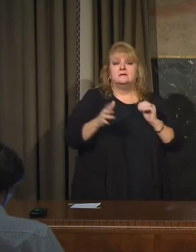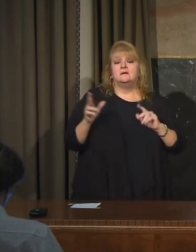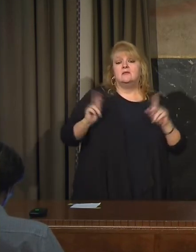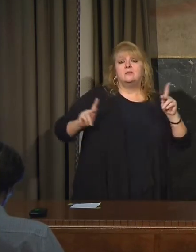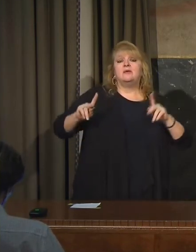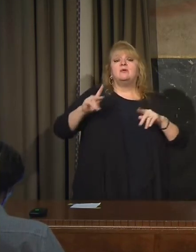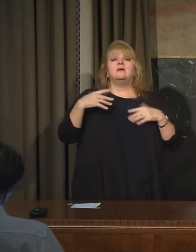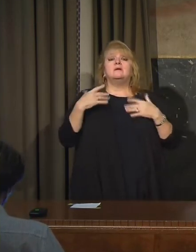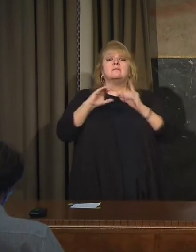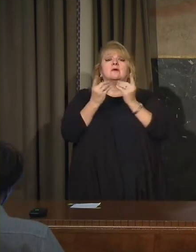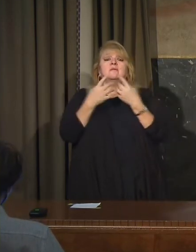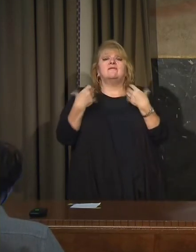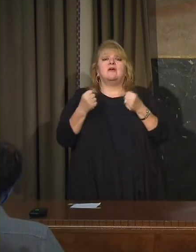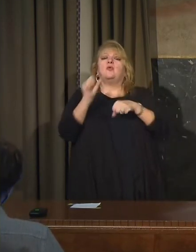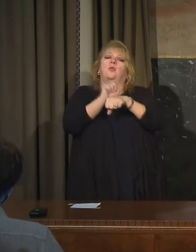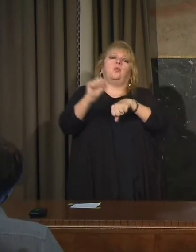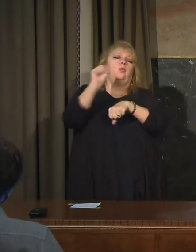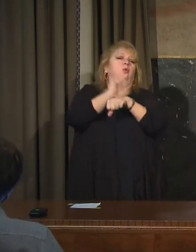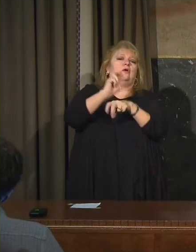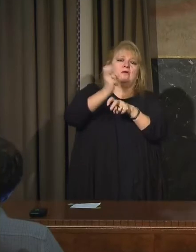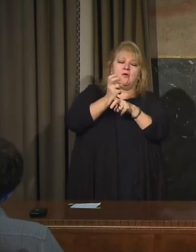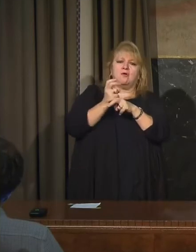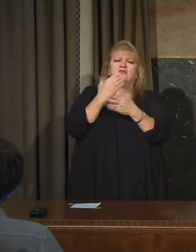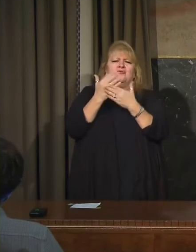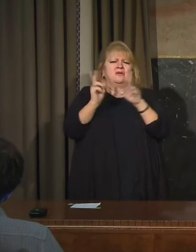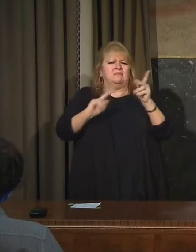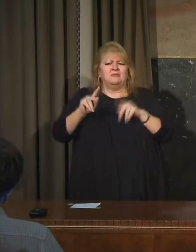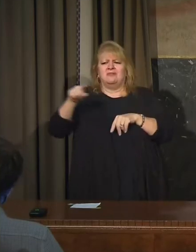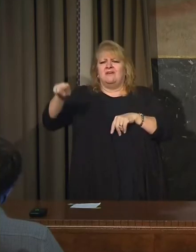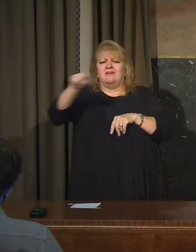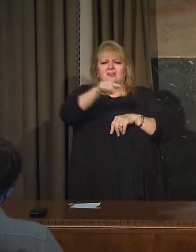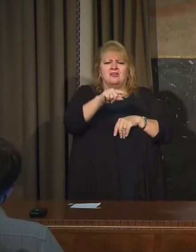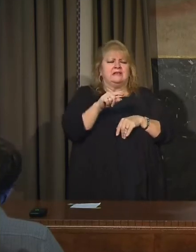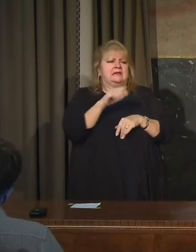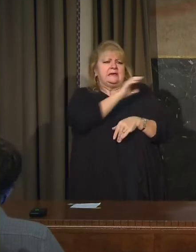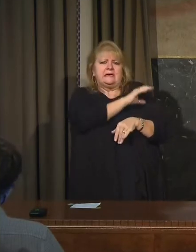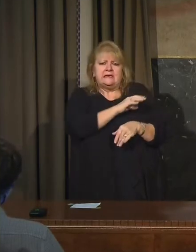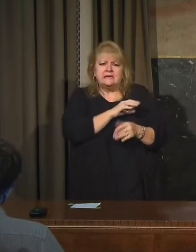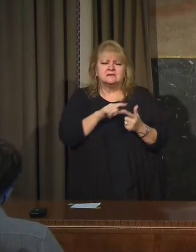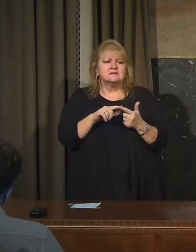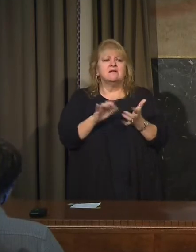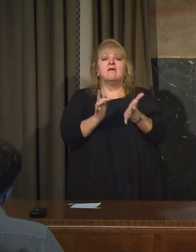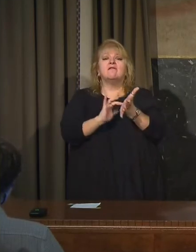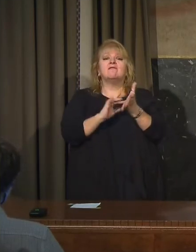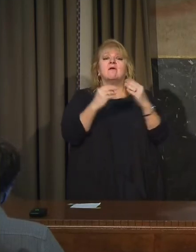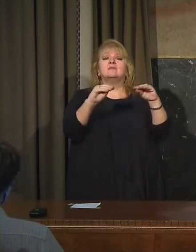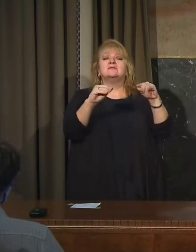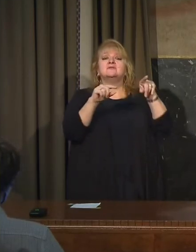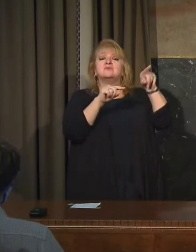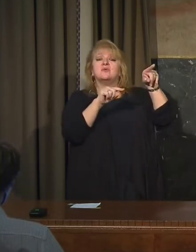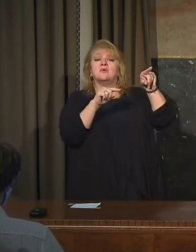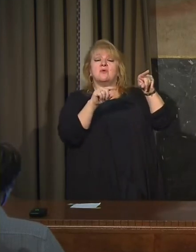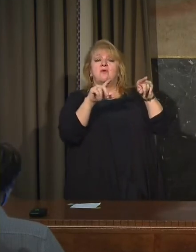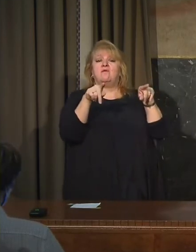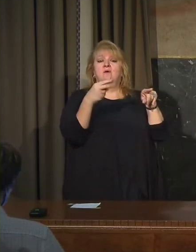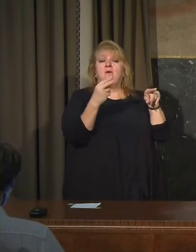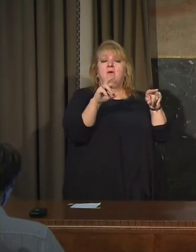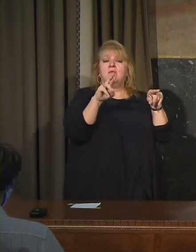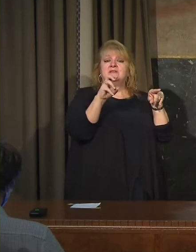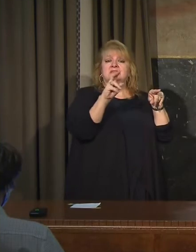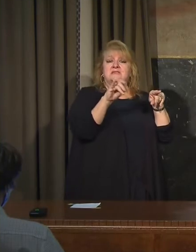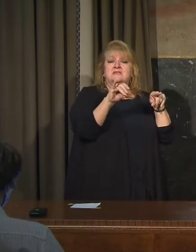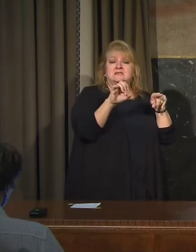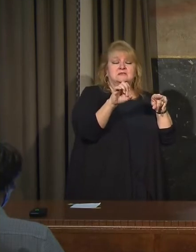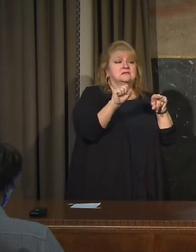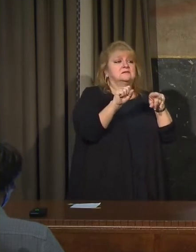good partners out there in our hospitals and clinics and pharmacies and other places. And I